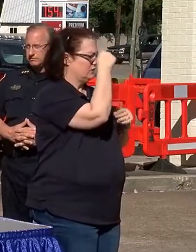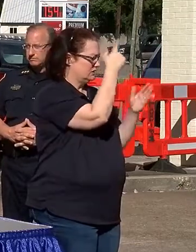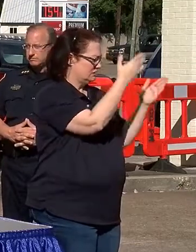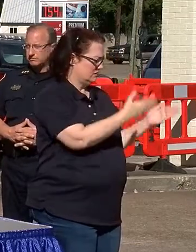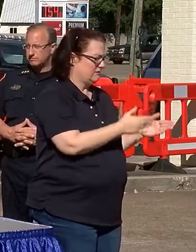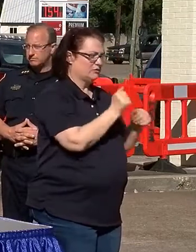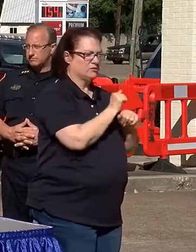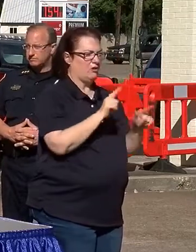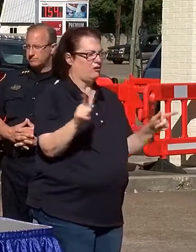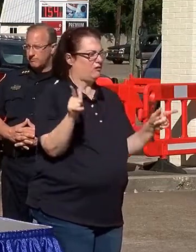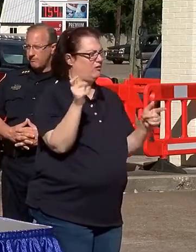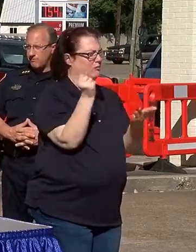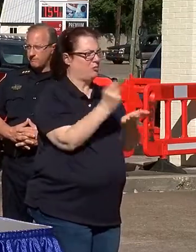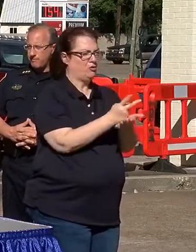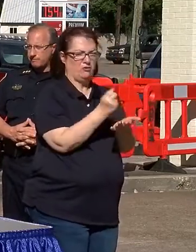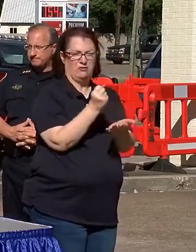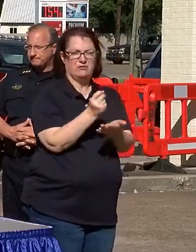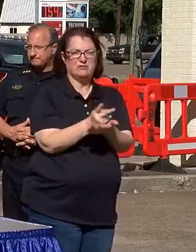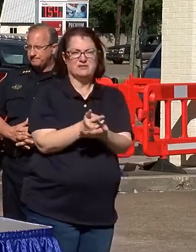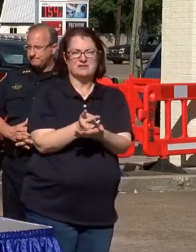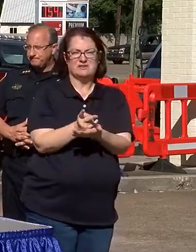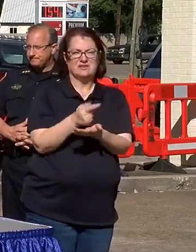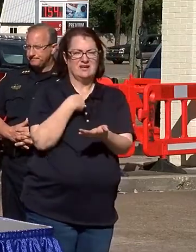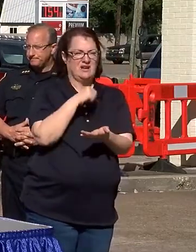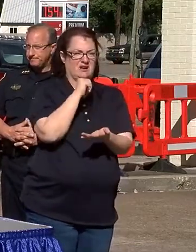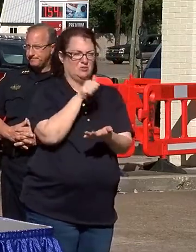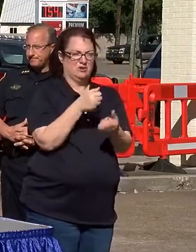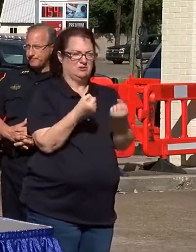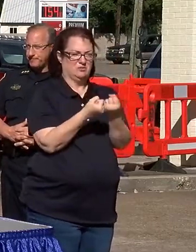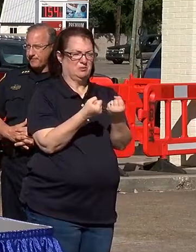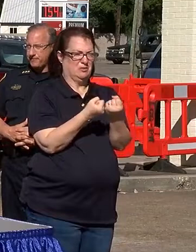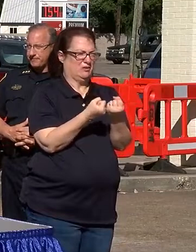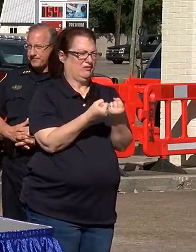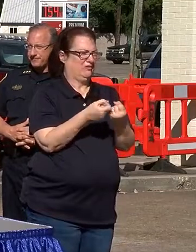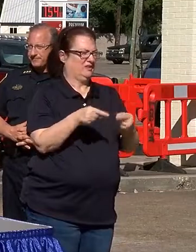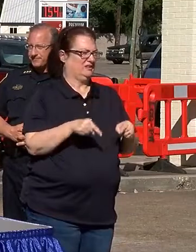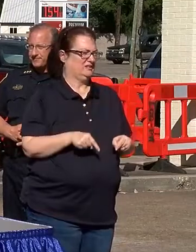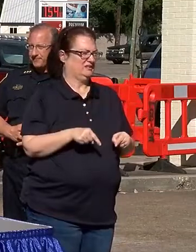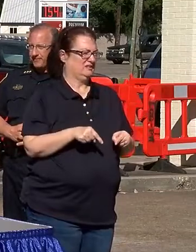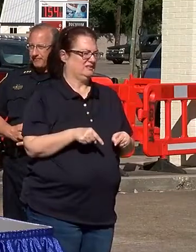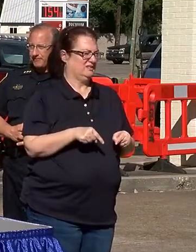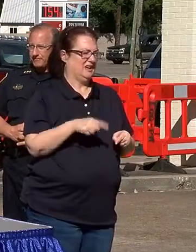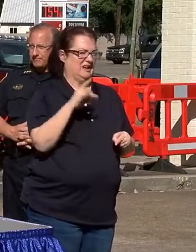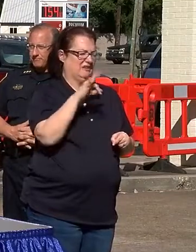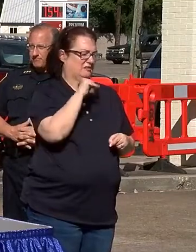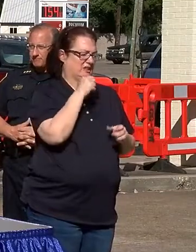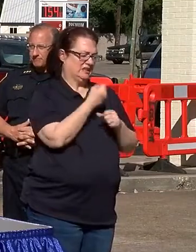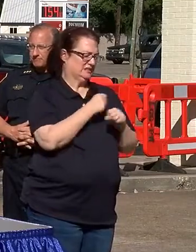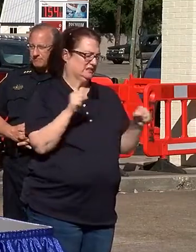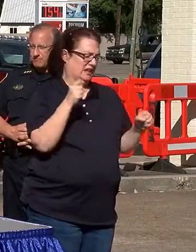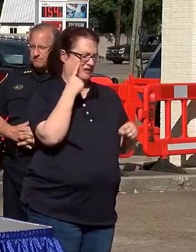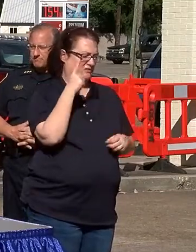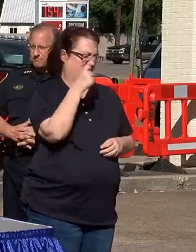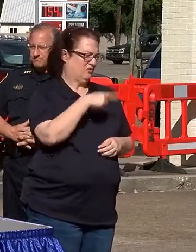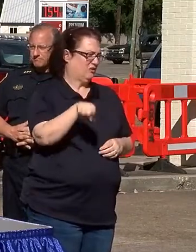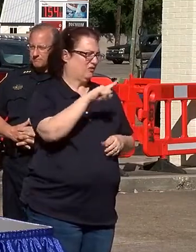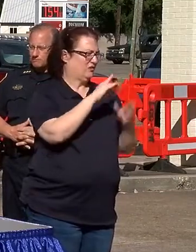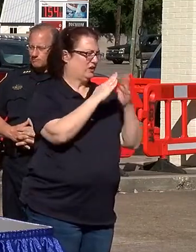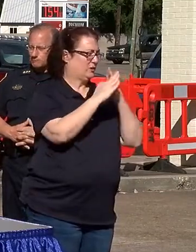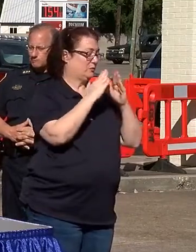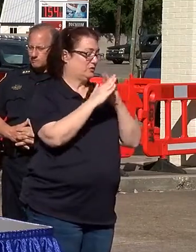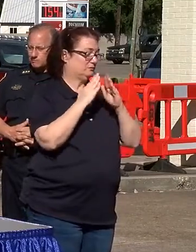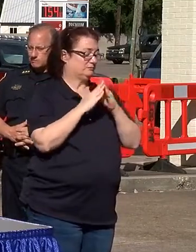approved. And I would not support this, and no mayor standing up here would support this if it wasn't safe for our people. And maybe Dr.